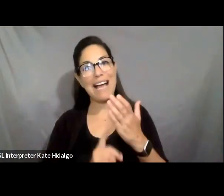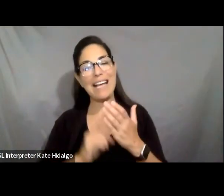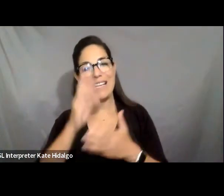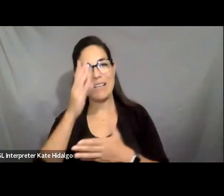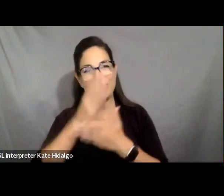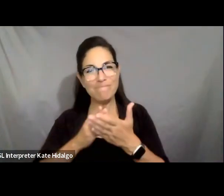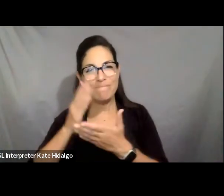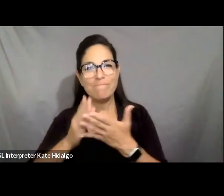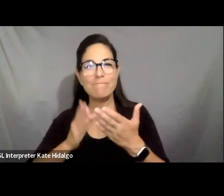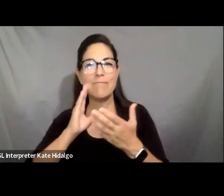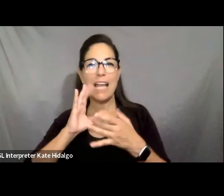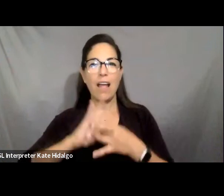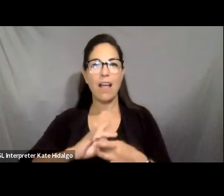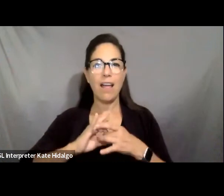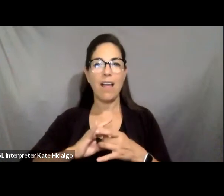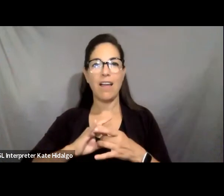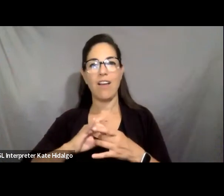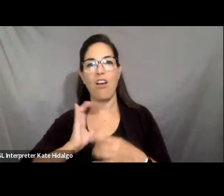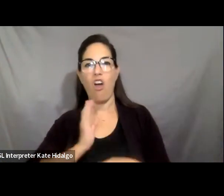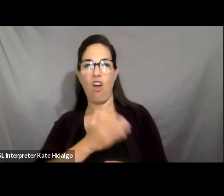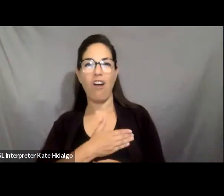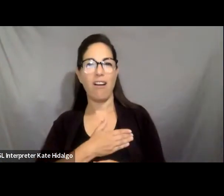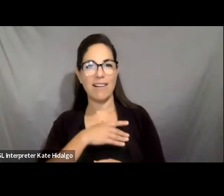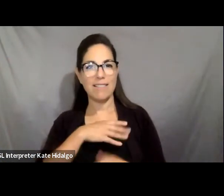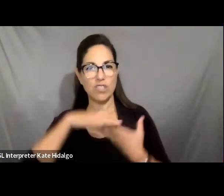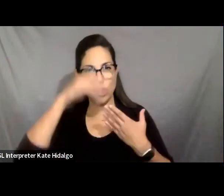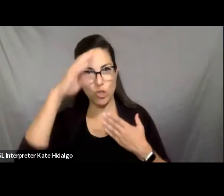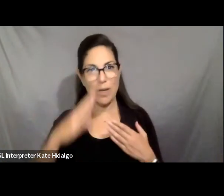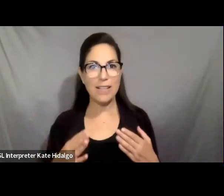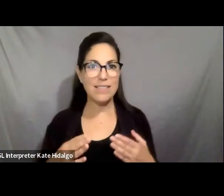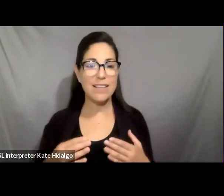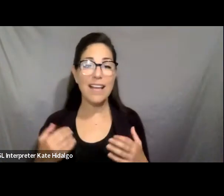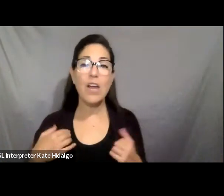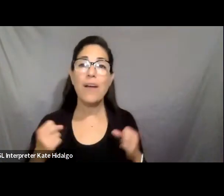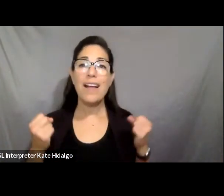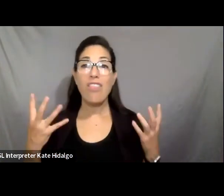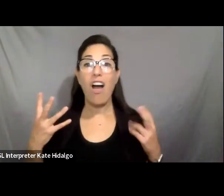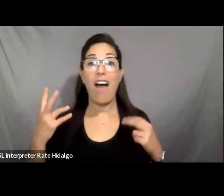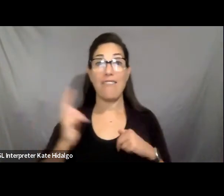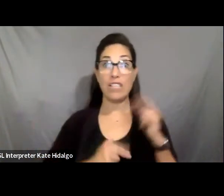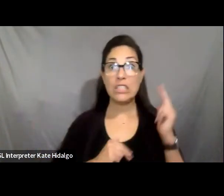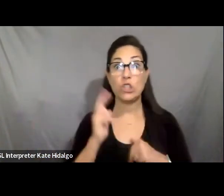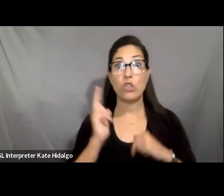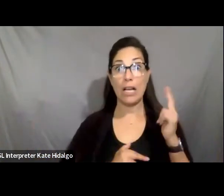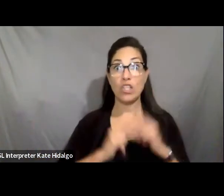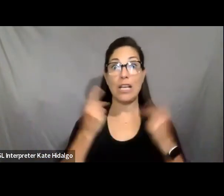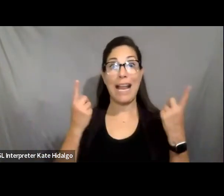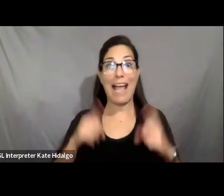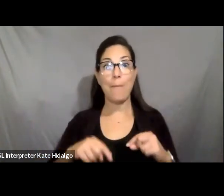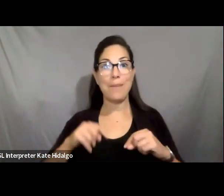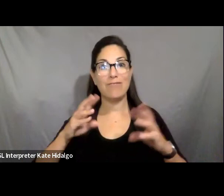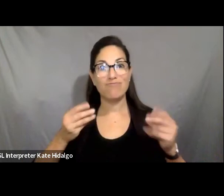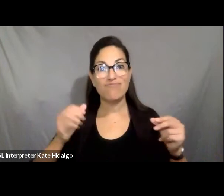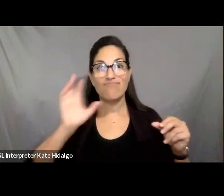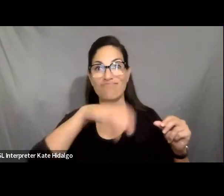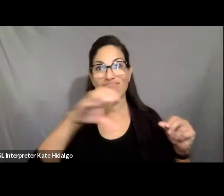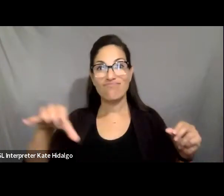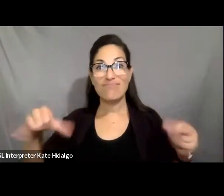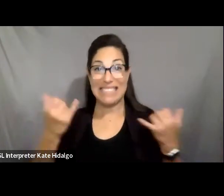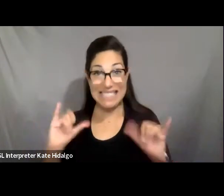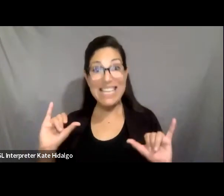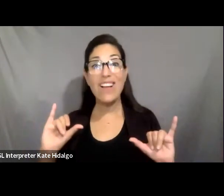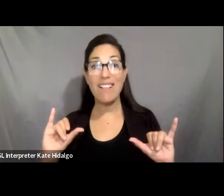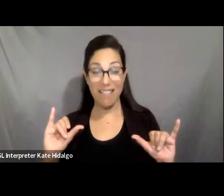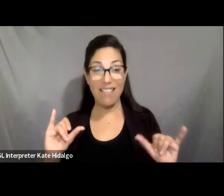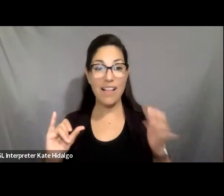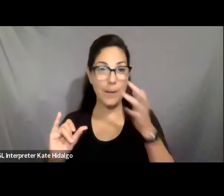of that design related to our graduate profile. We obviously had a lot of construction going on, some of it's still going on, and